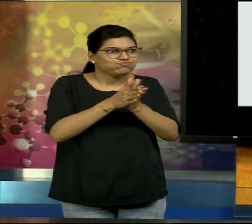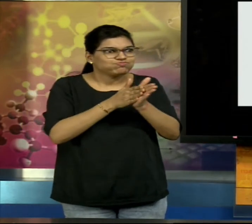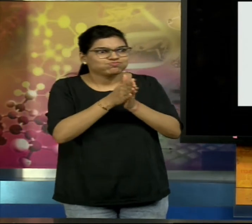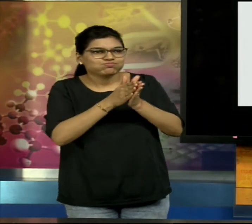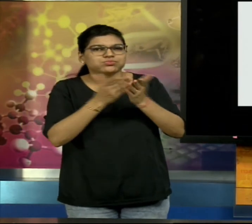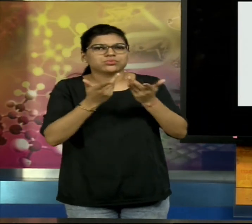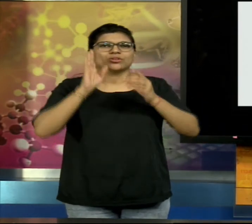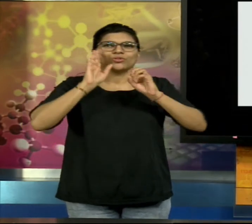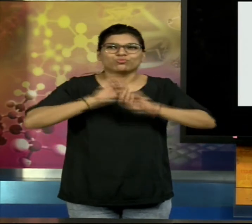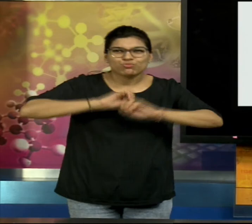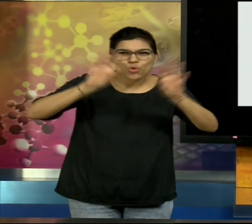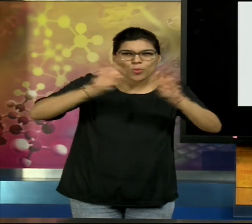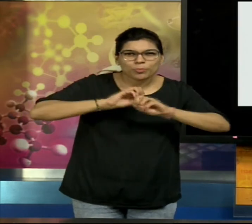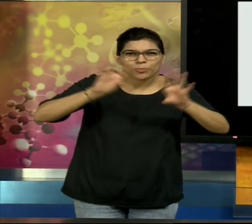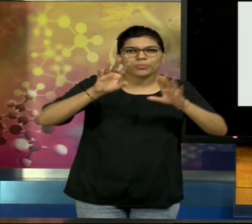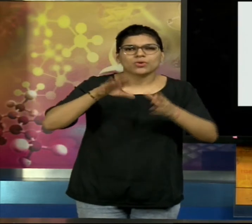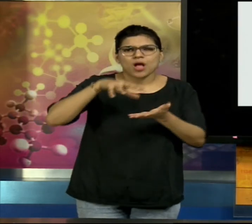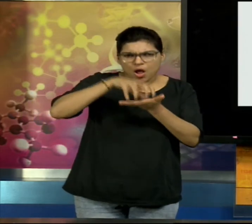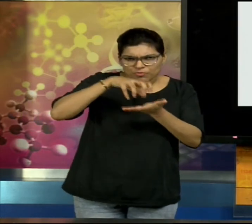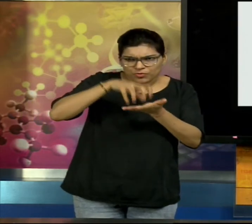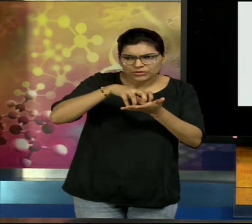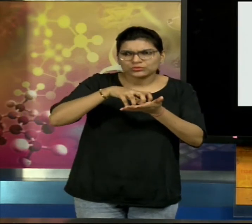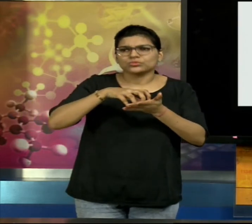We see the advertisement in TV.